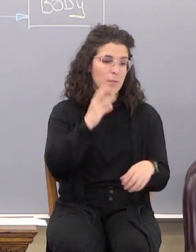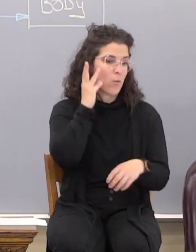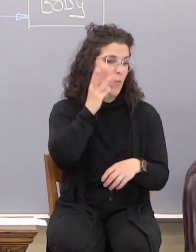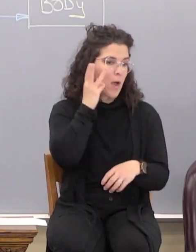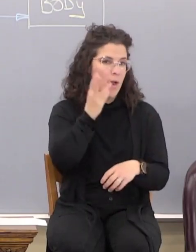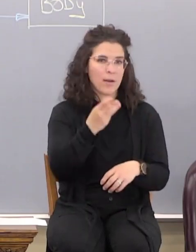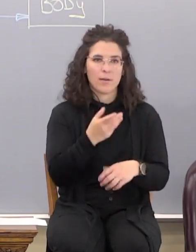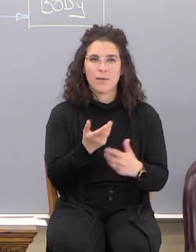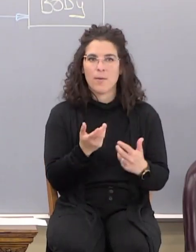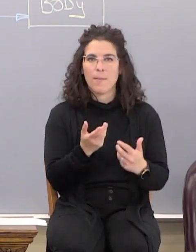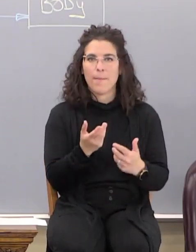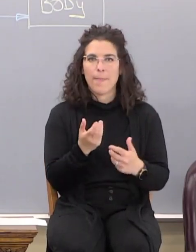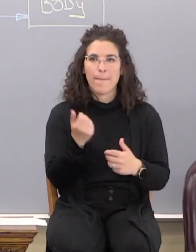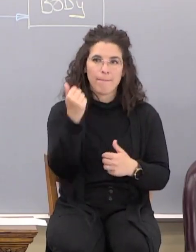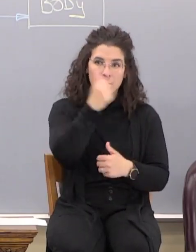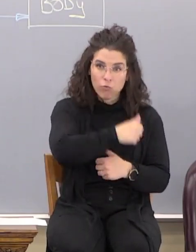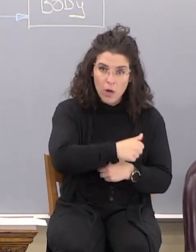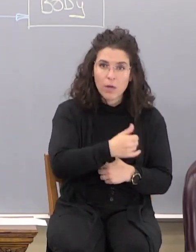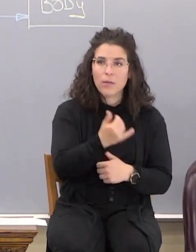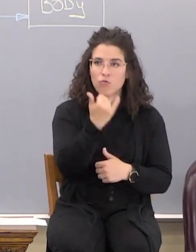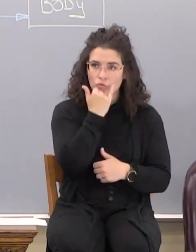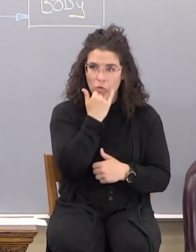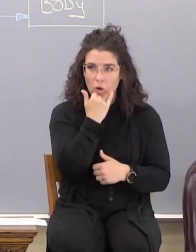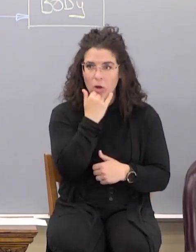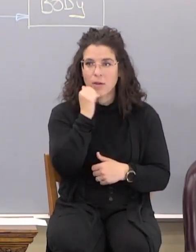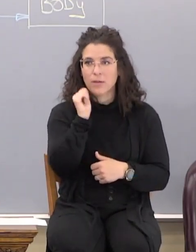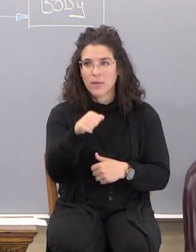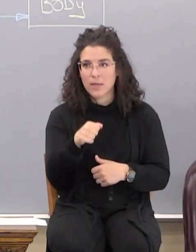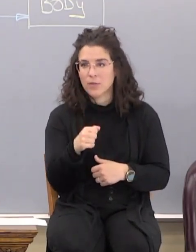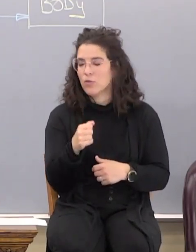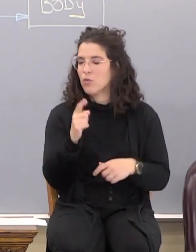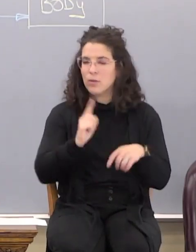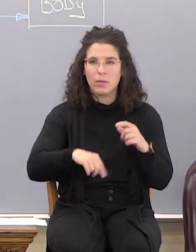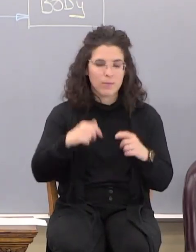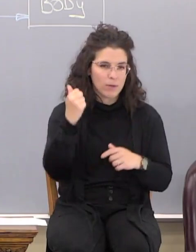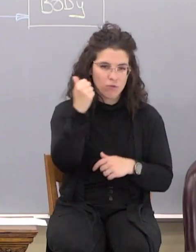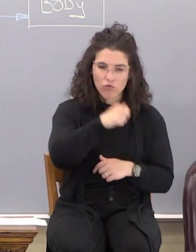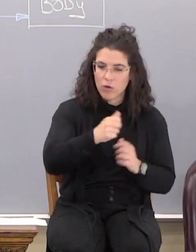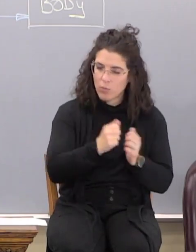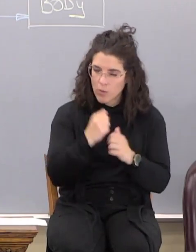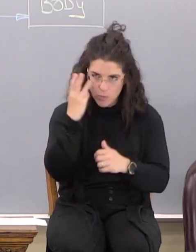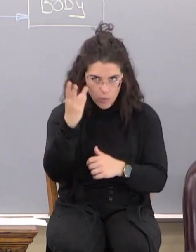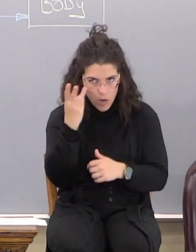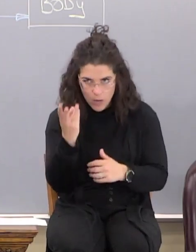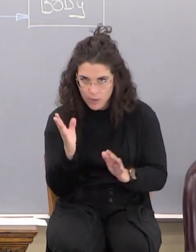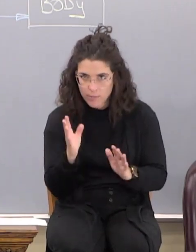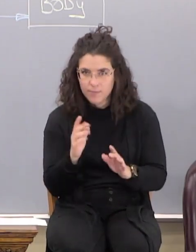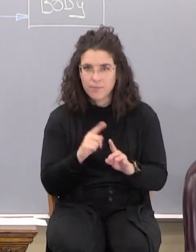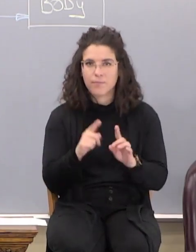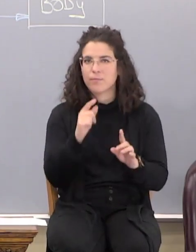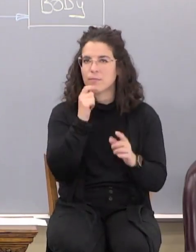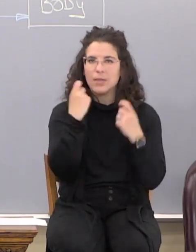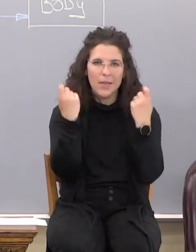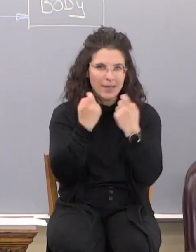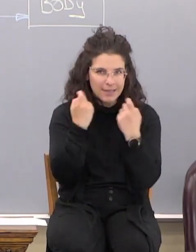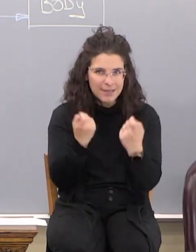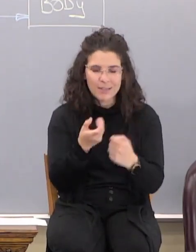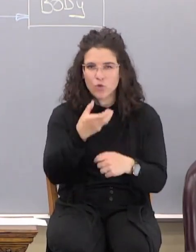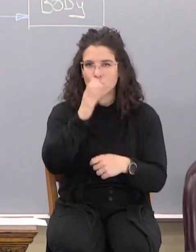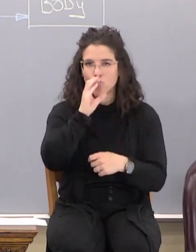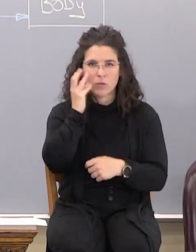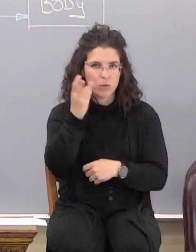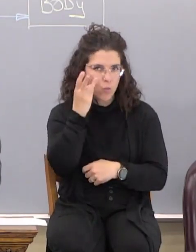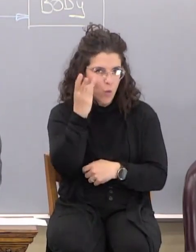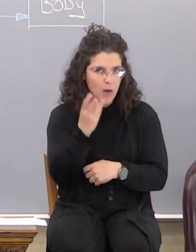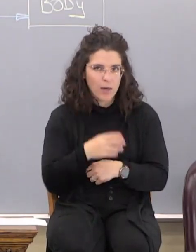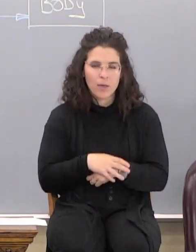forth. Drunkenness is wrong. Don't be drunk with wine. But it's not a sin to drink wine.